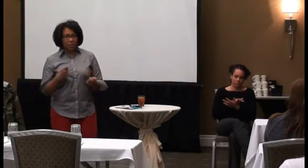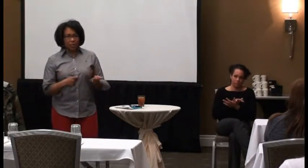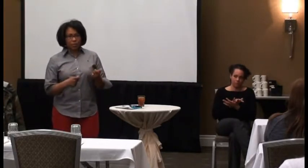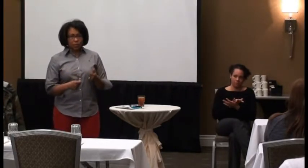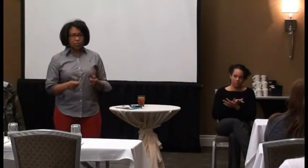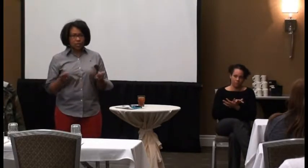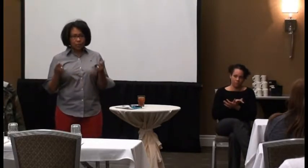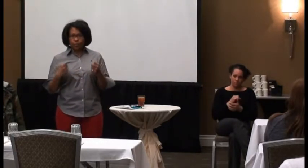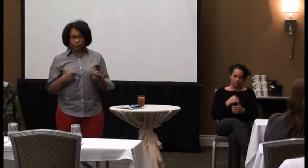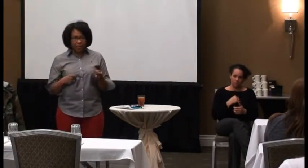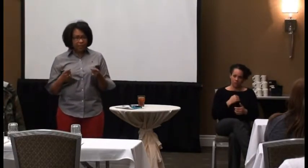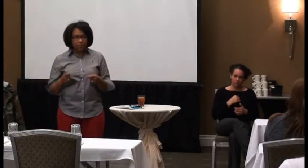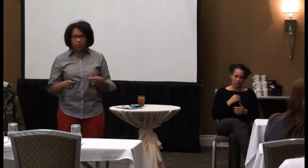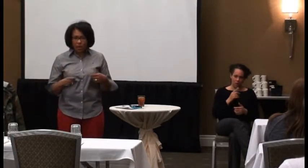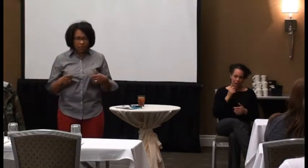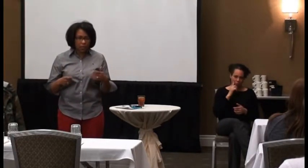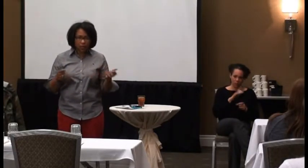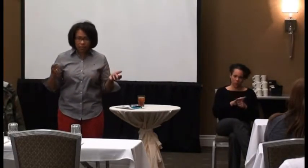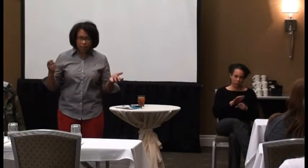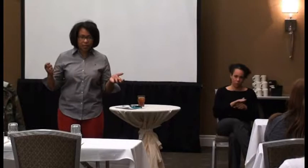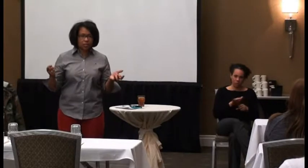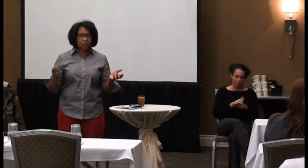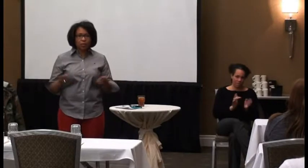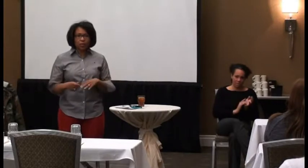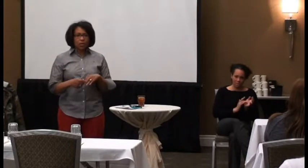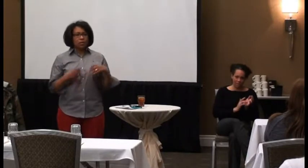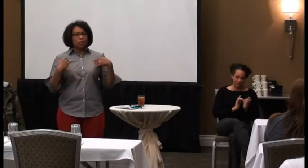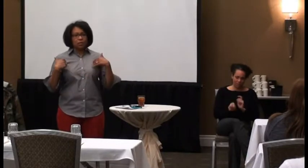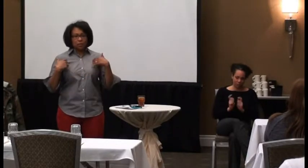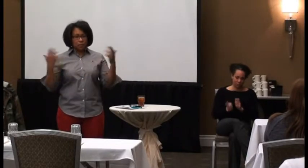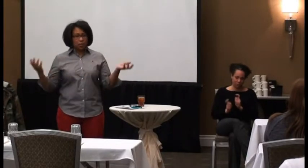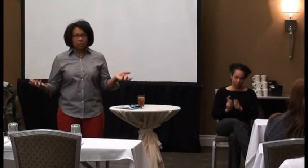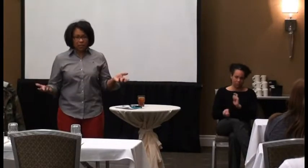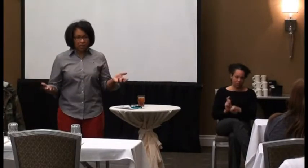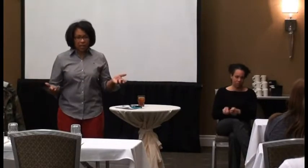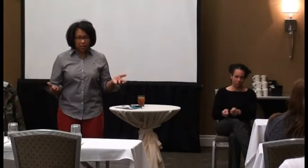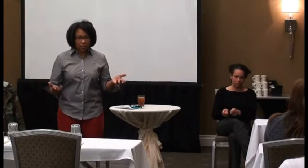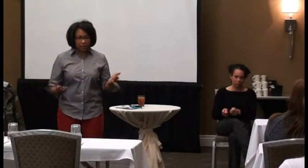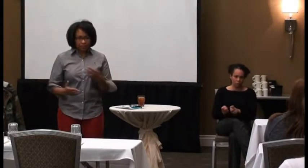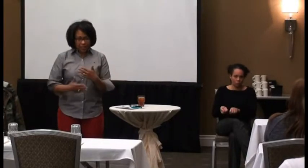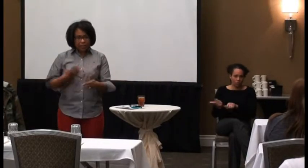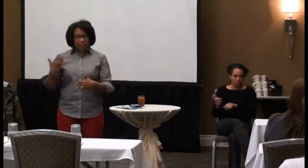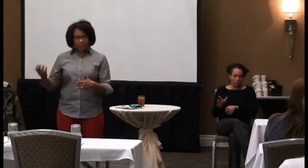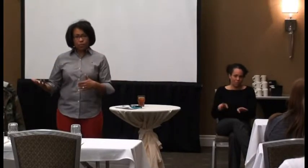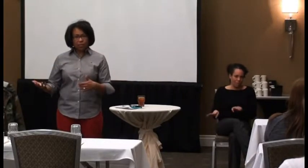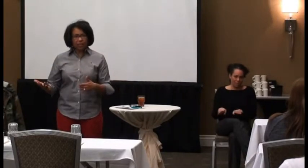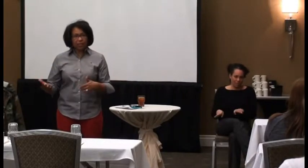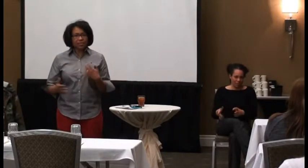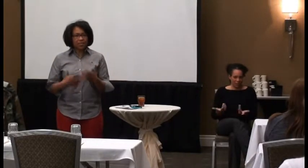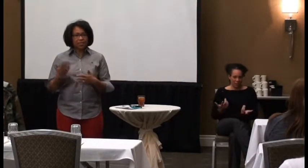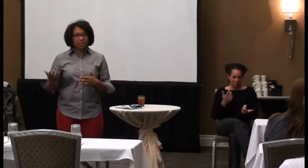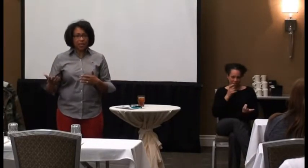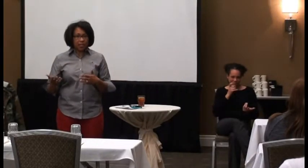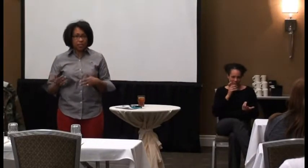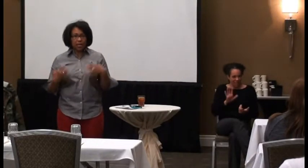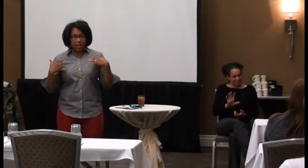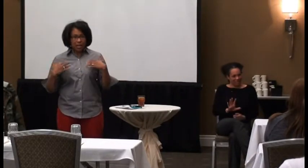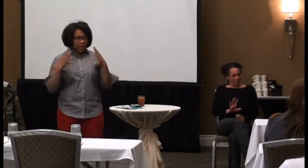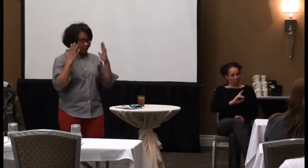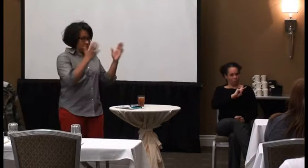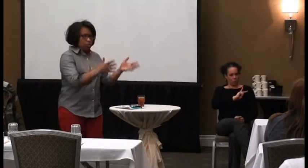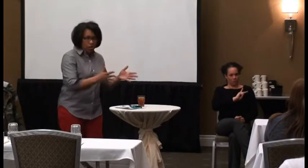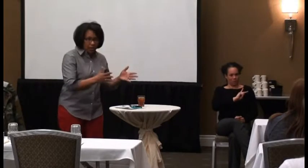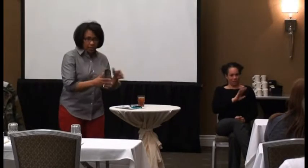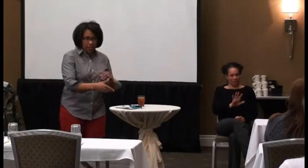that I'm going to be able to use enough Prozac, Zoloft, Celexa, Lexapro to get rid of that. That's kind of who he is. That's his nature,